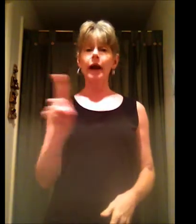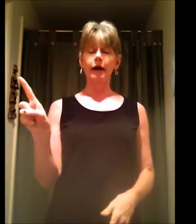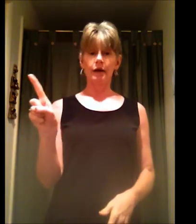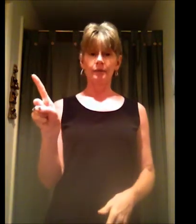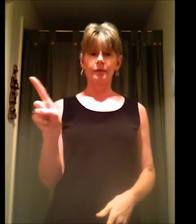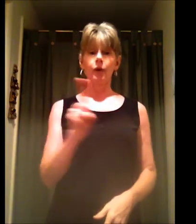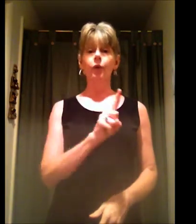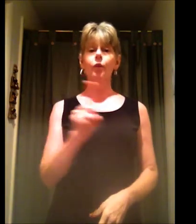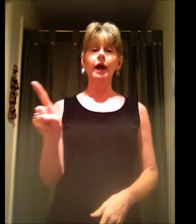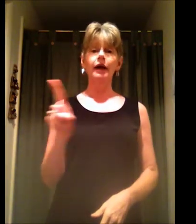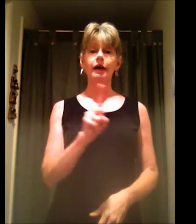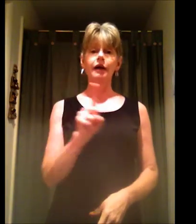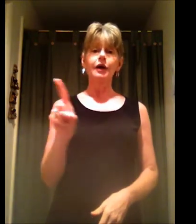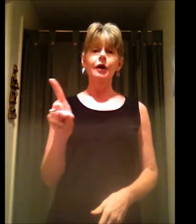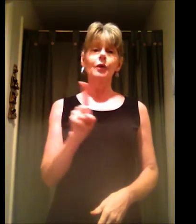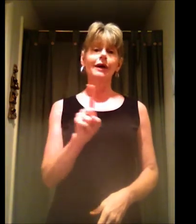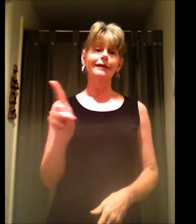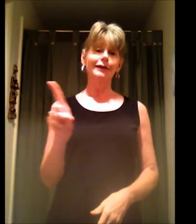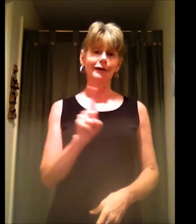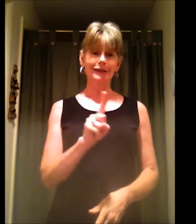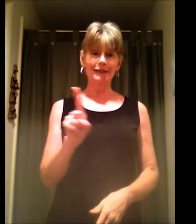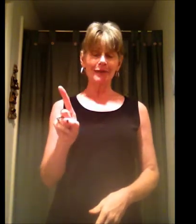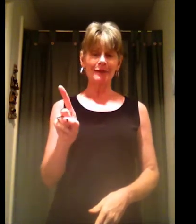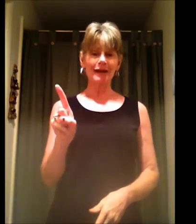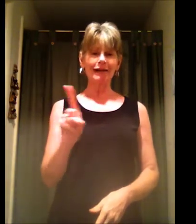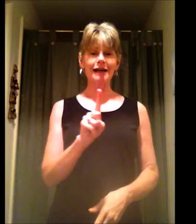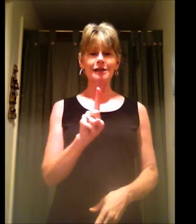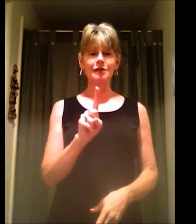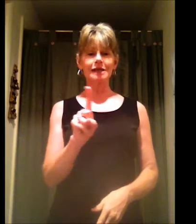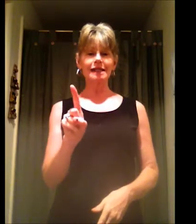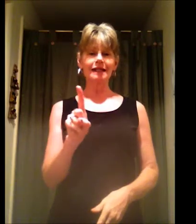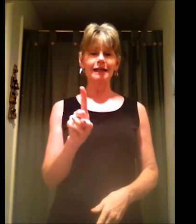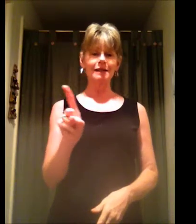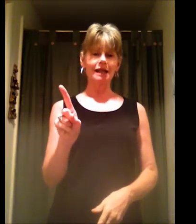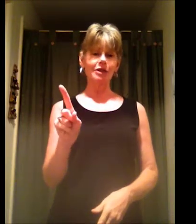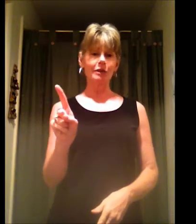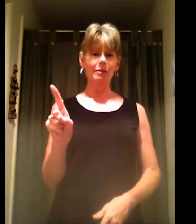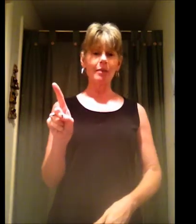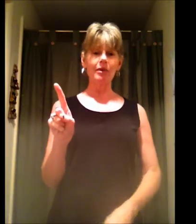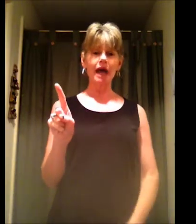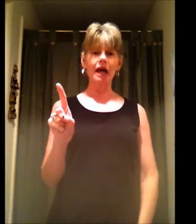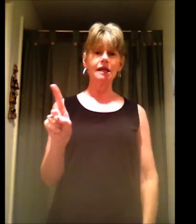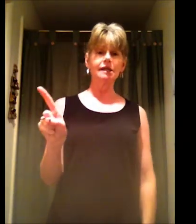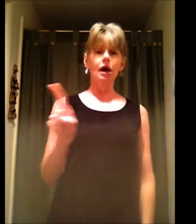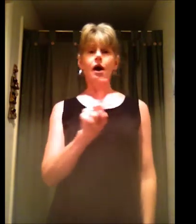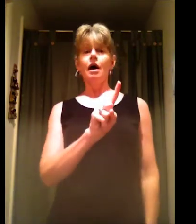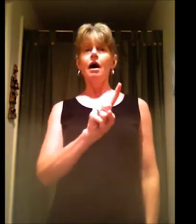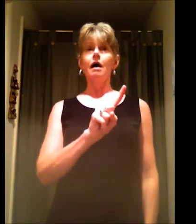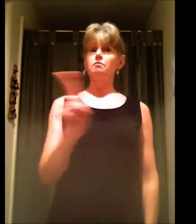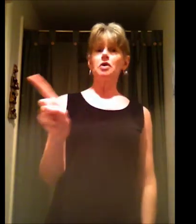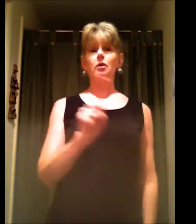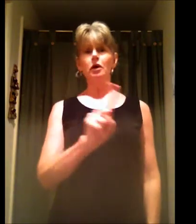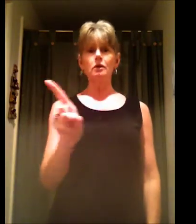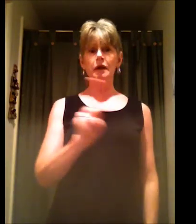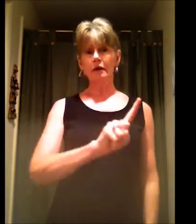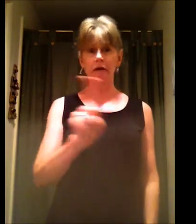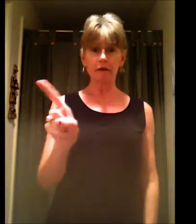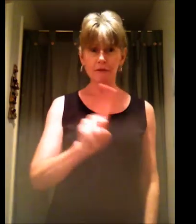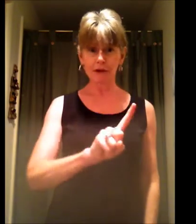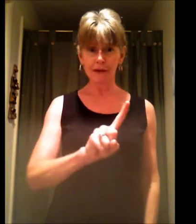where. Where. One of the girls in one of my classes recently said she remembered that is don't go there, girlfriend,